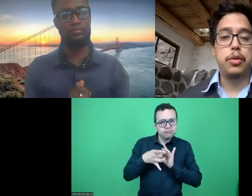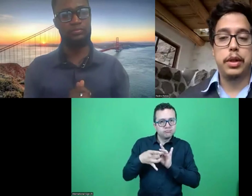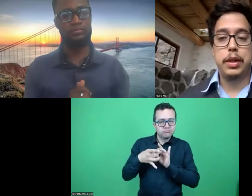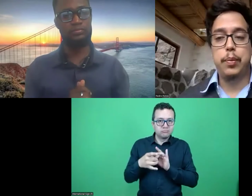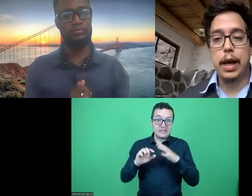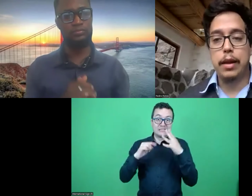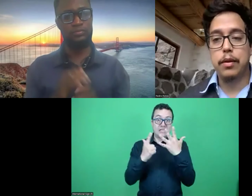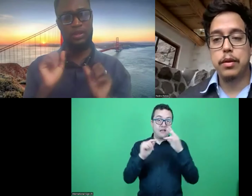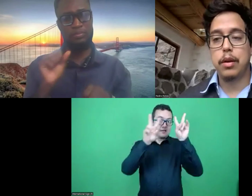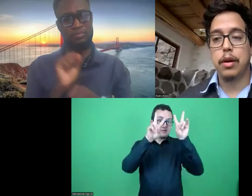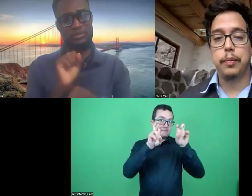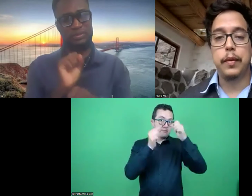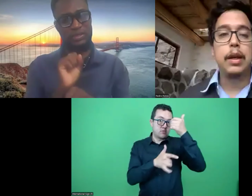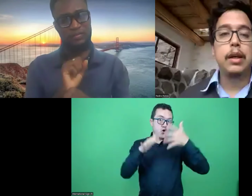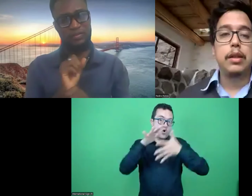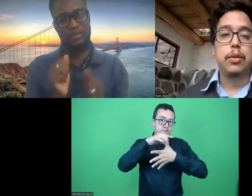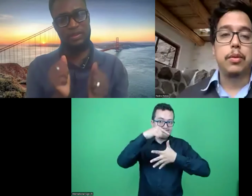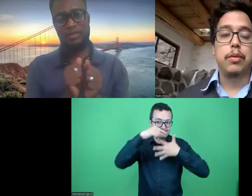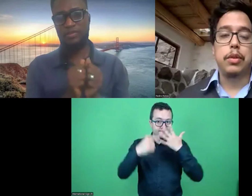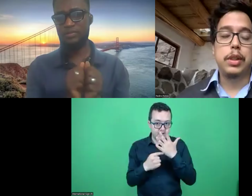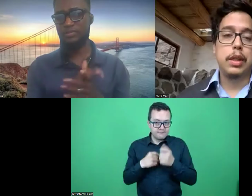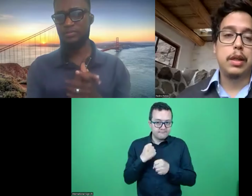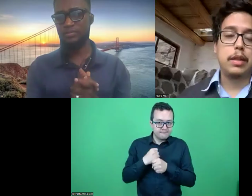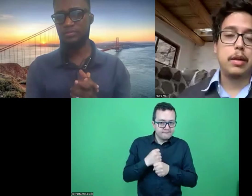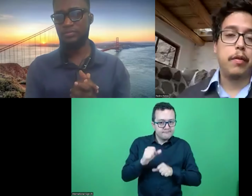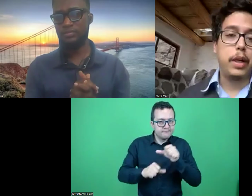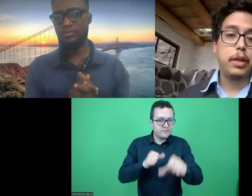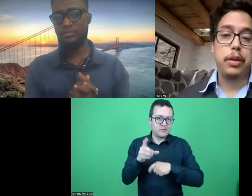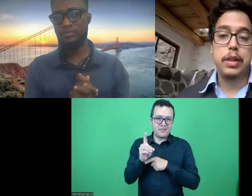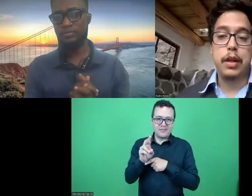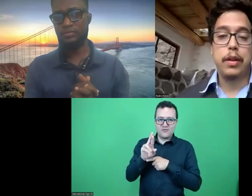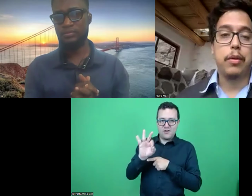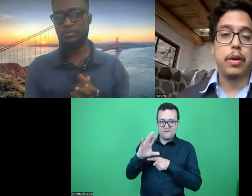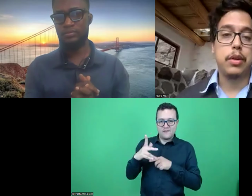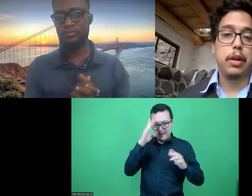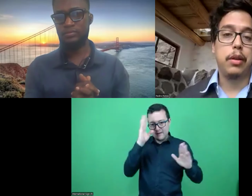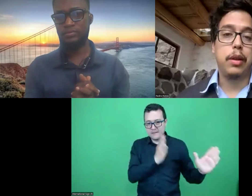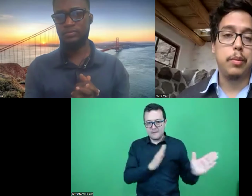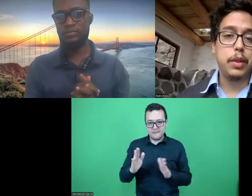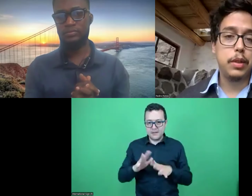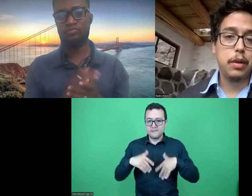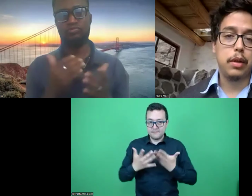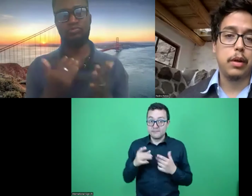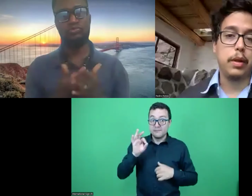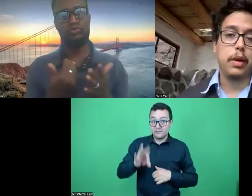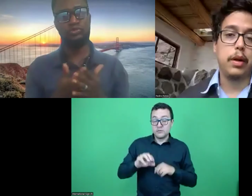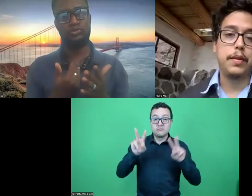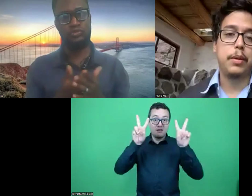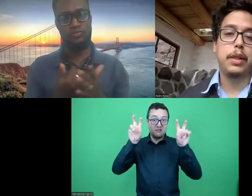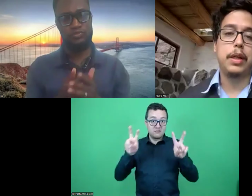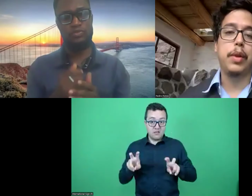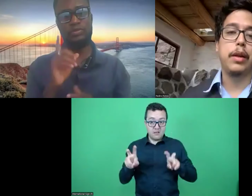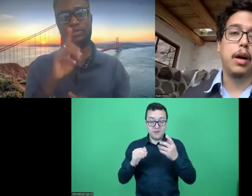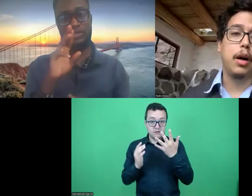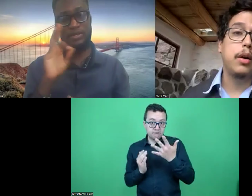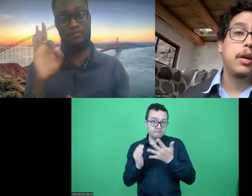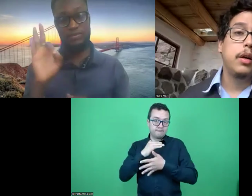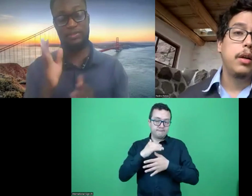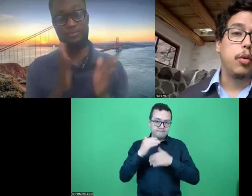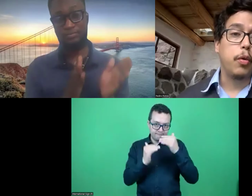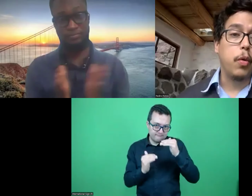new strategic plan. So just as a refresher, the 7 cross-cutting themes that are in DRF's strategic plan